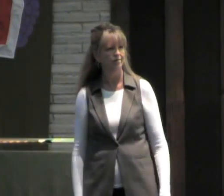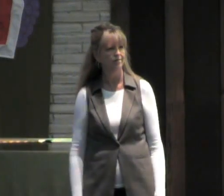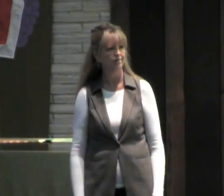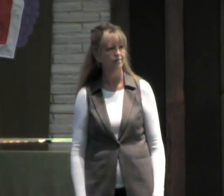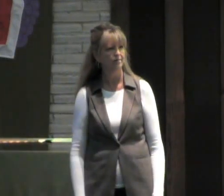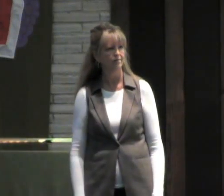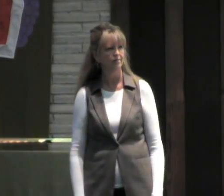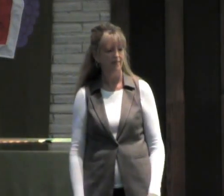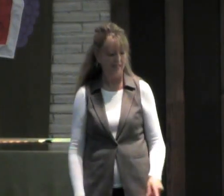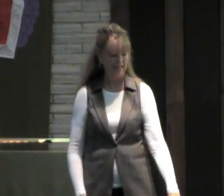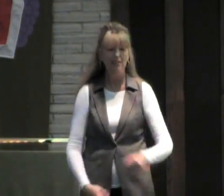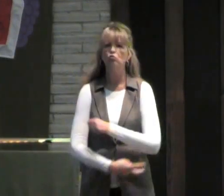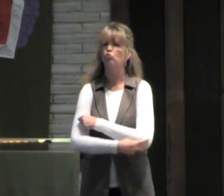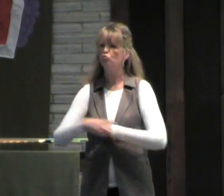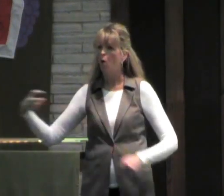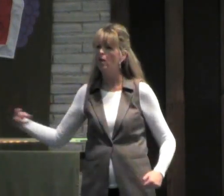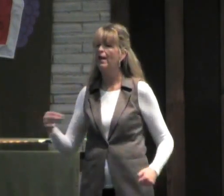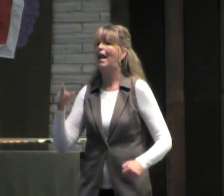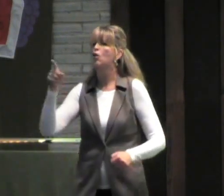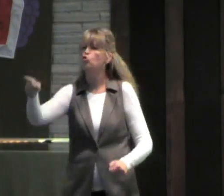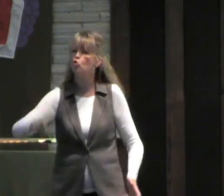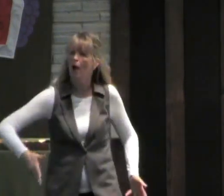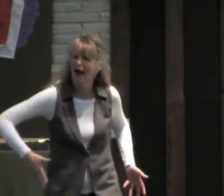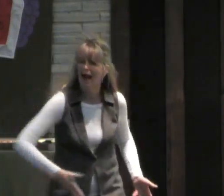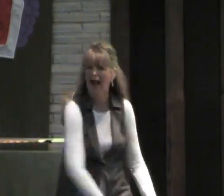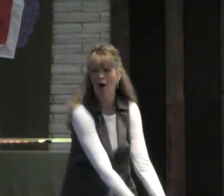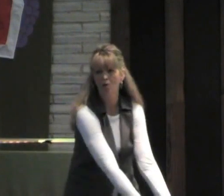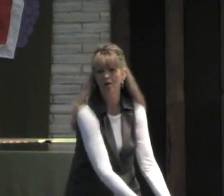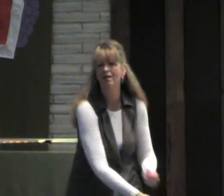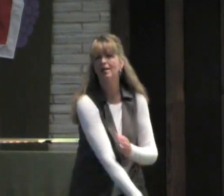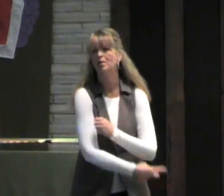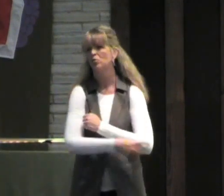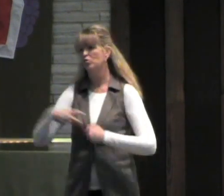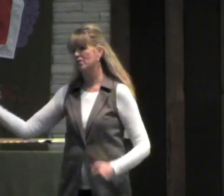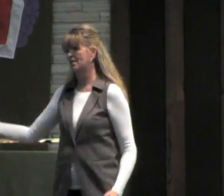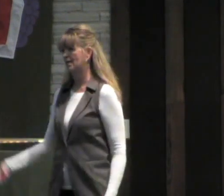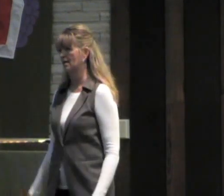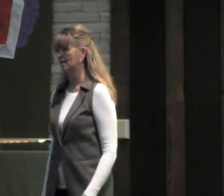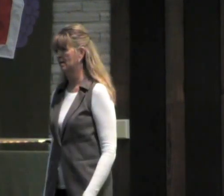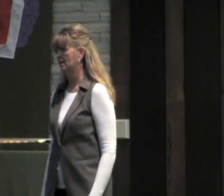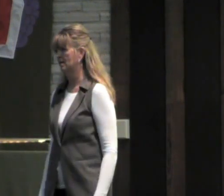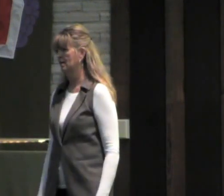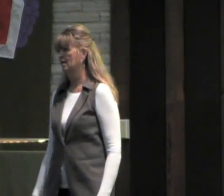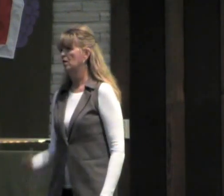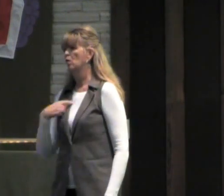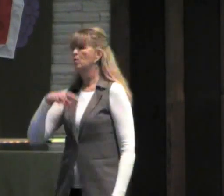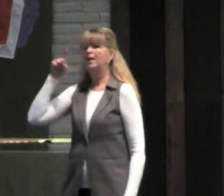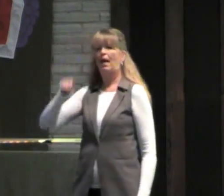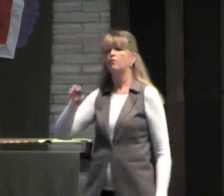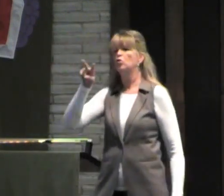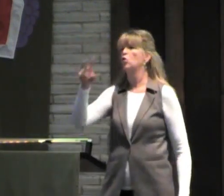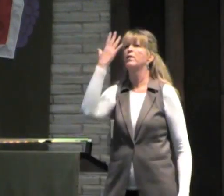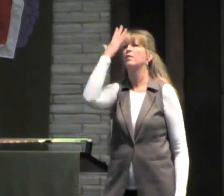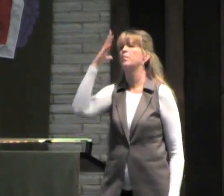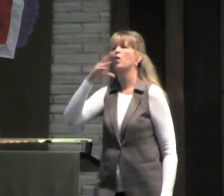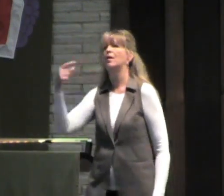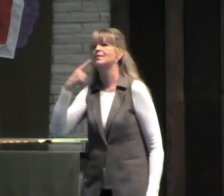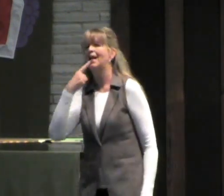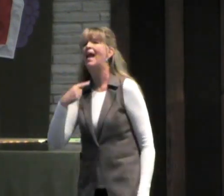gone. He stole it. And you allowed him to steal it. We have to look at